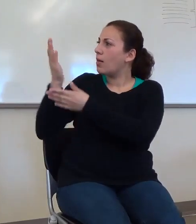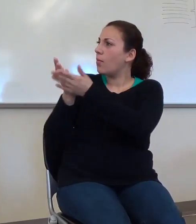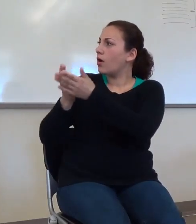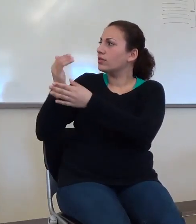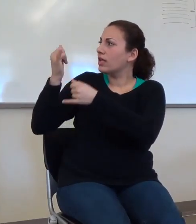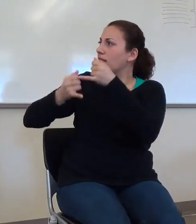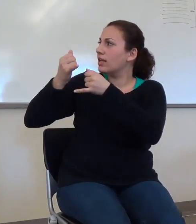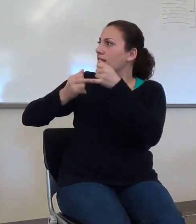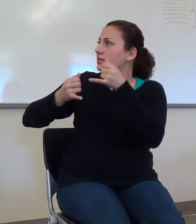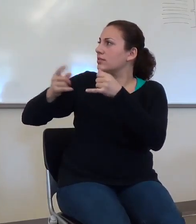Actually, this part.